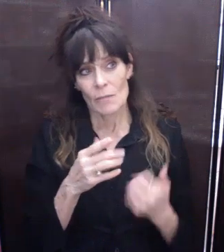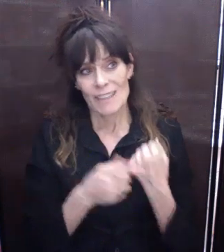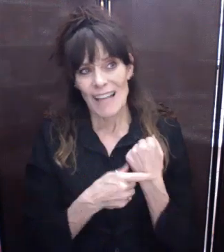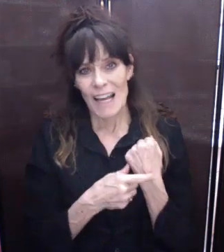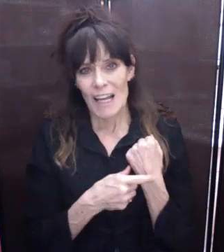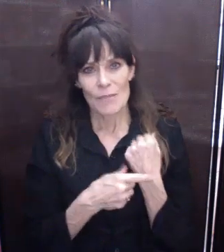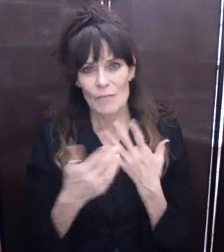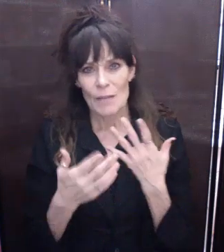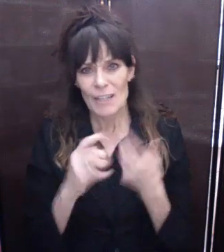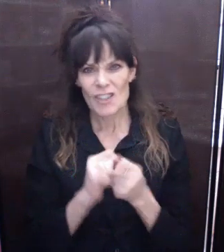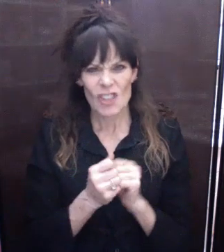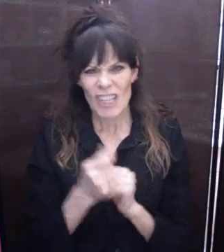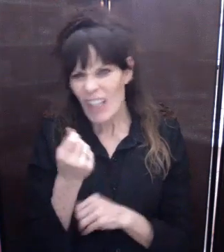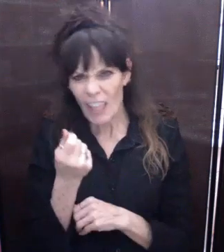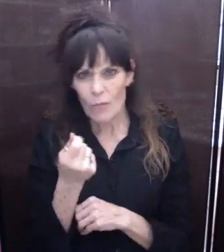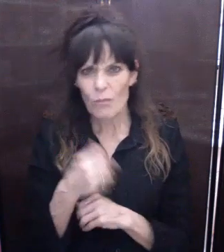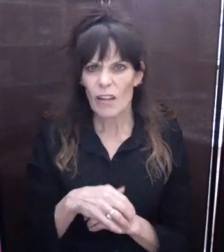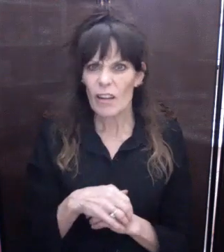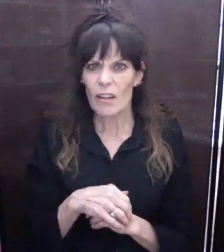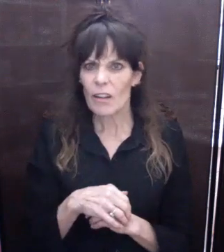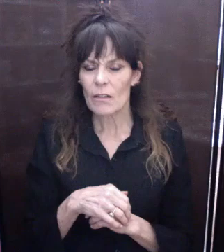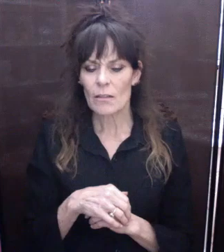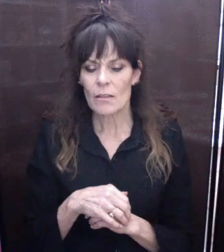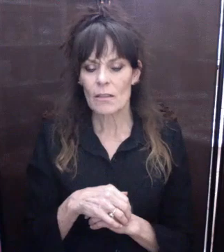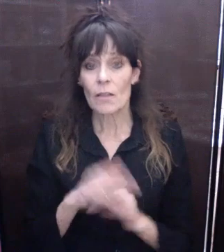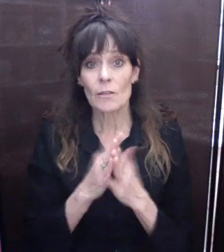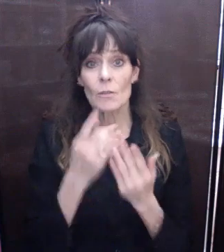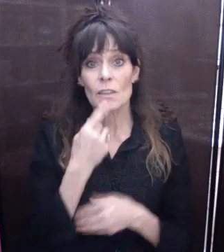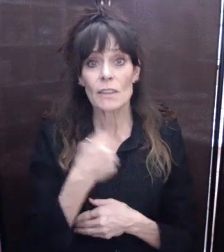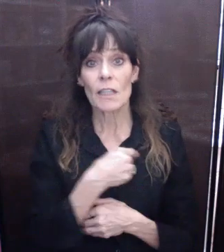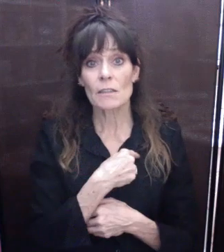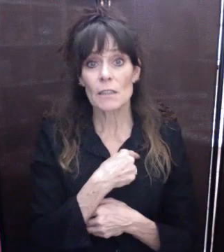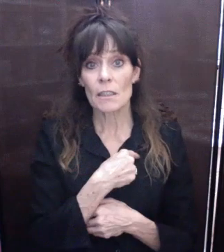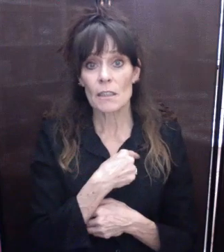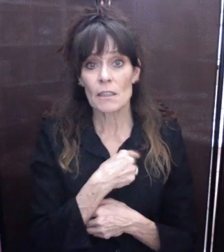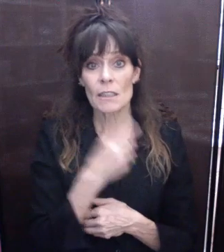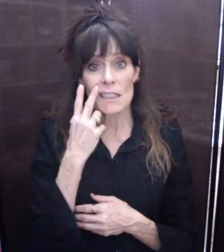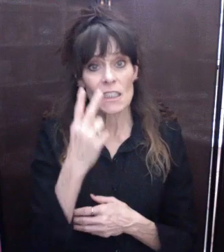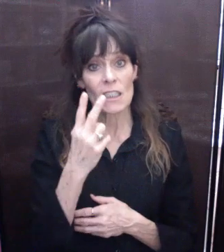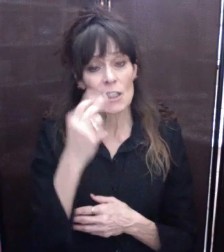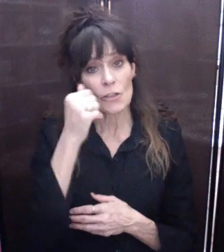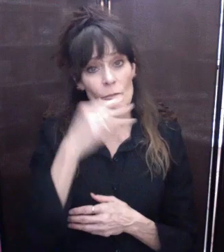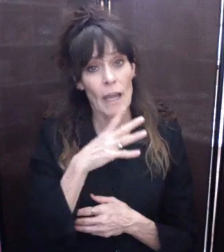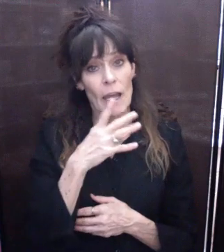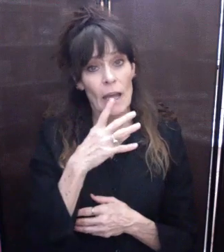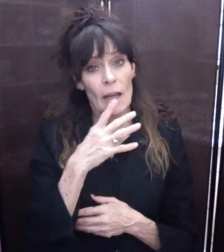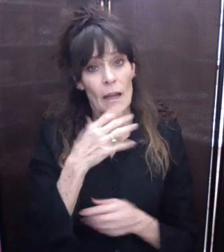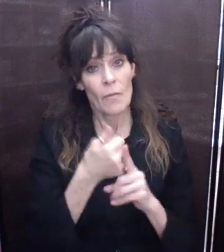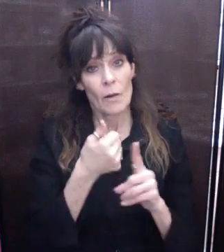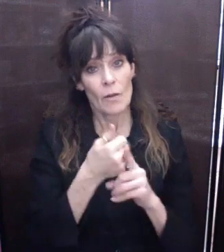has changed it a little, but the book tells us, see your man alone if possible. That's at page 91, and I do